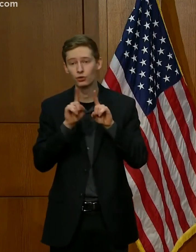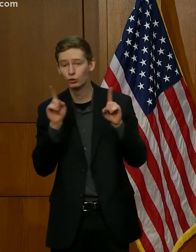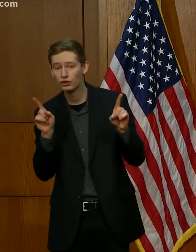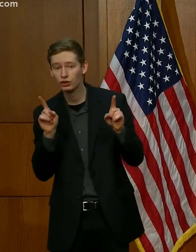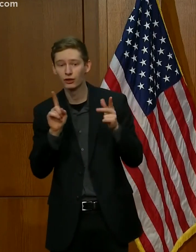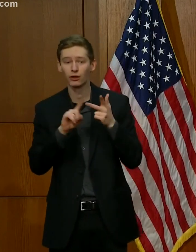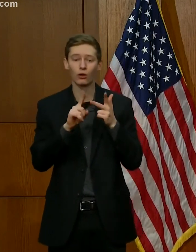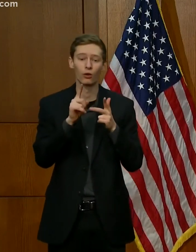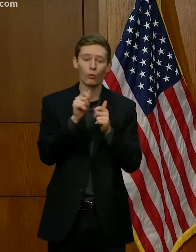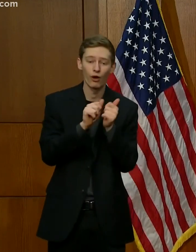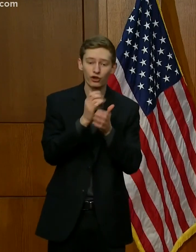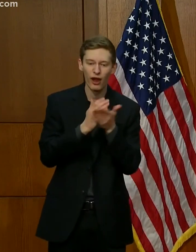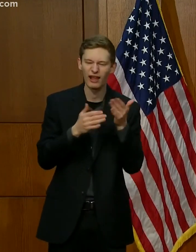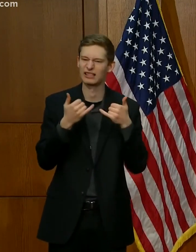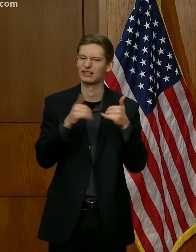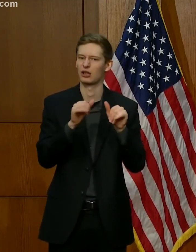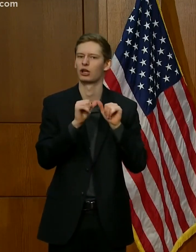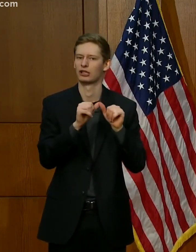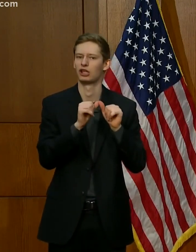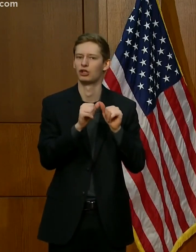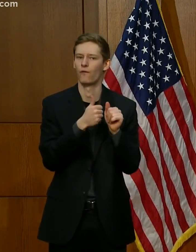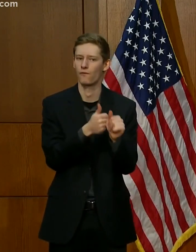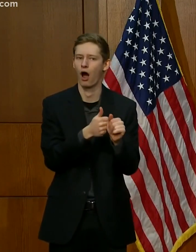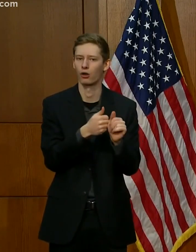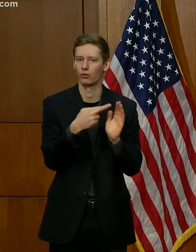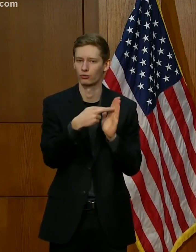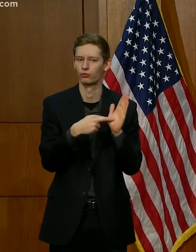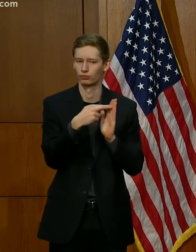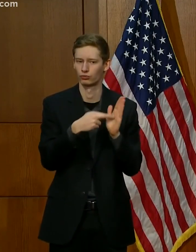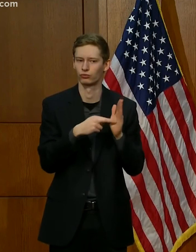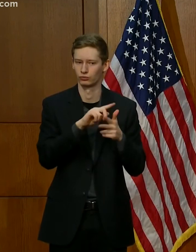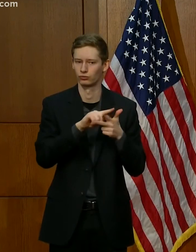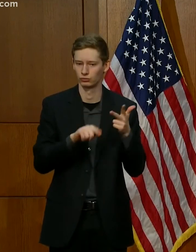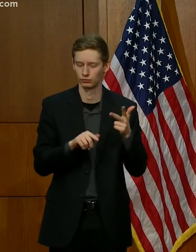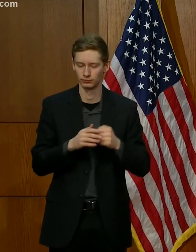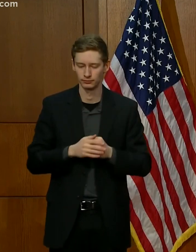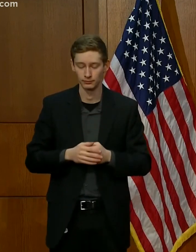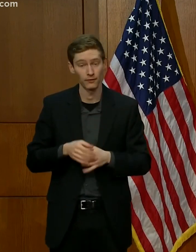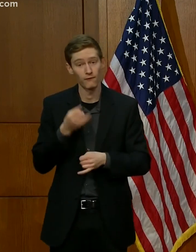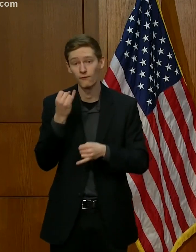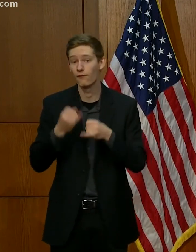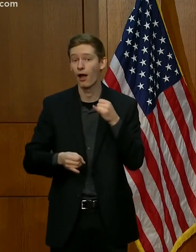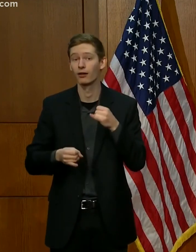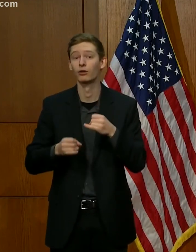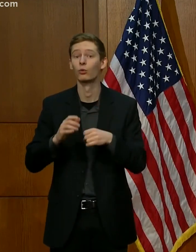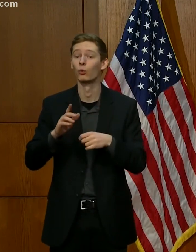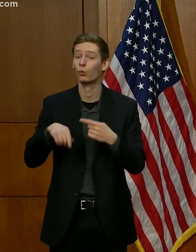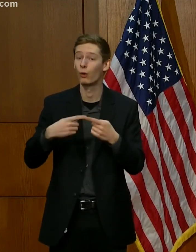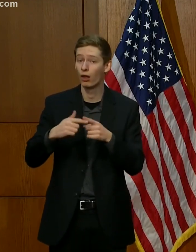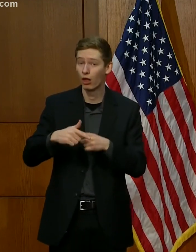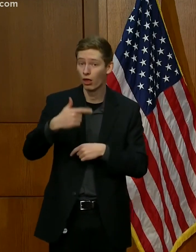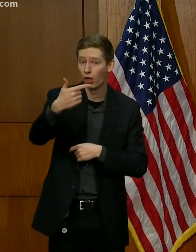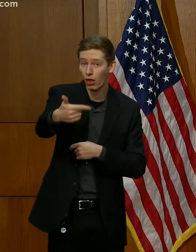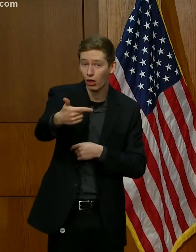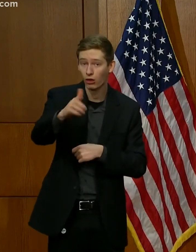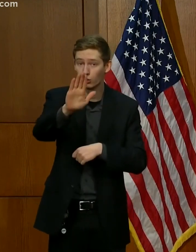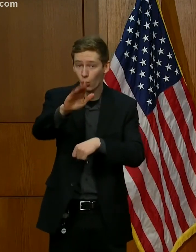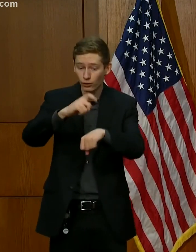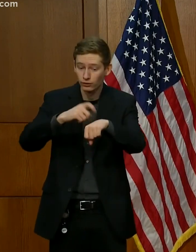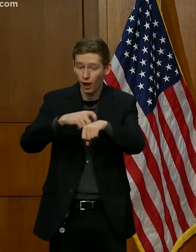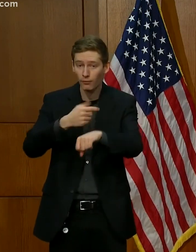distancing. And then finally, when your time is there to get your vaccination, please think